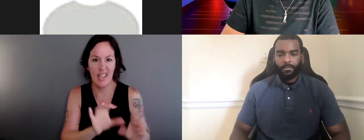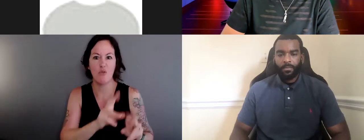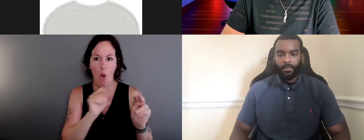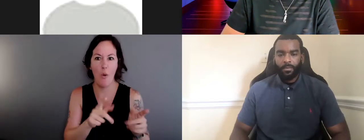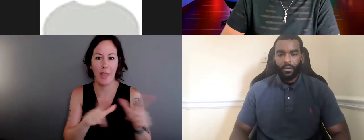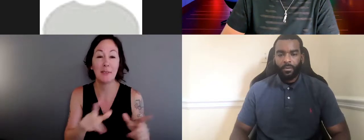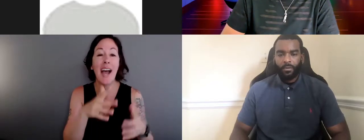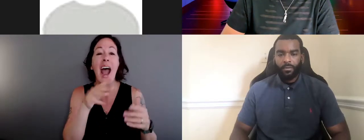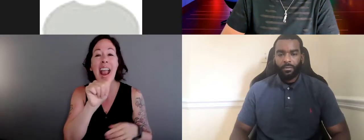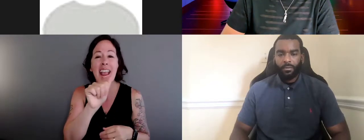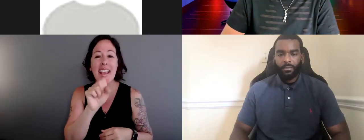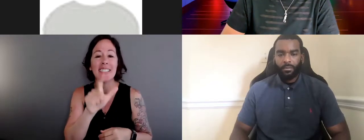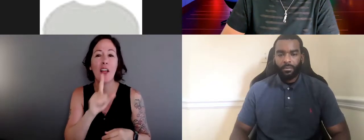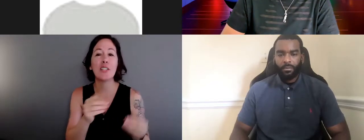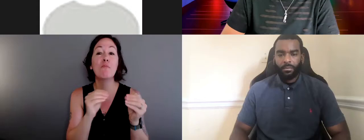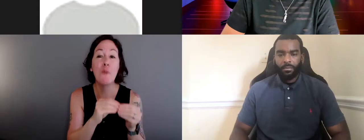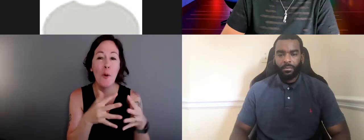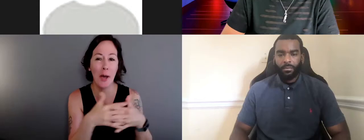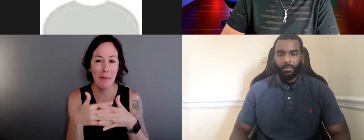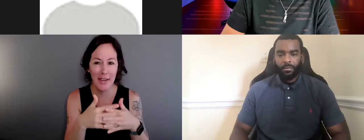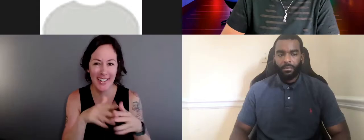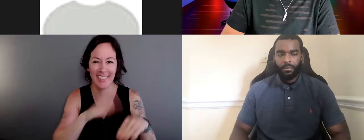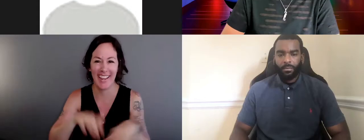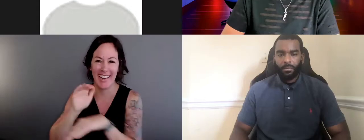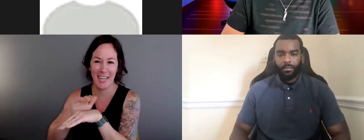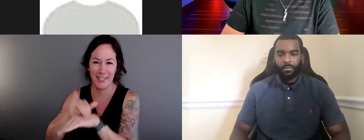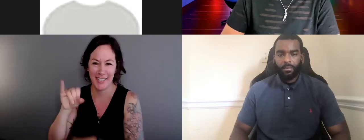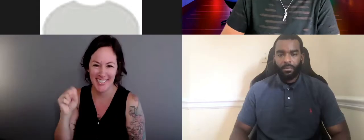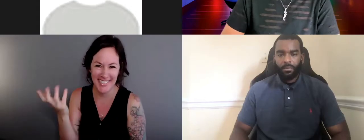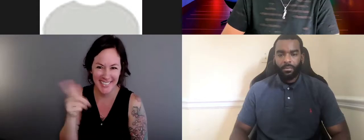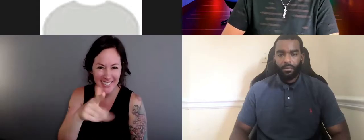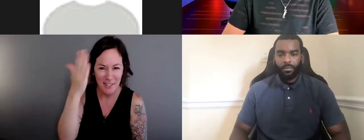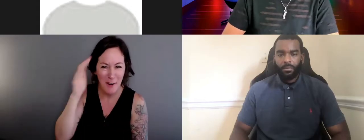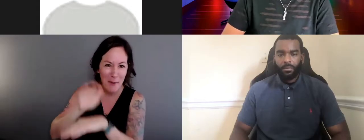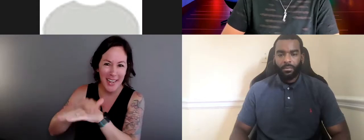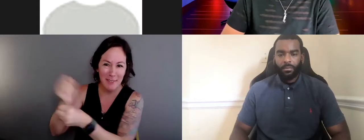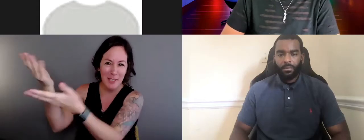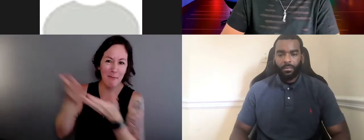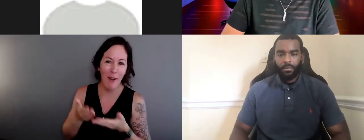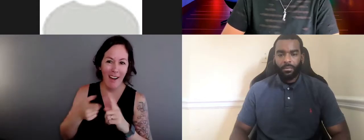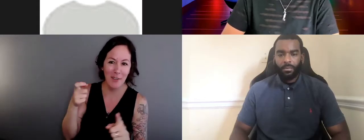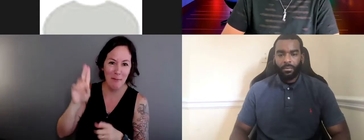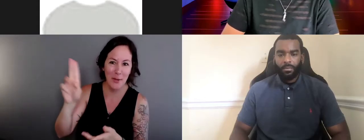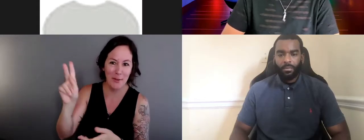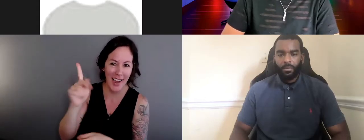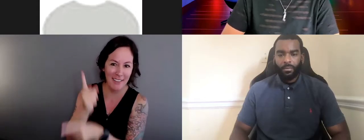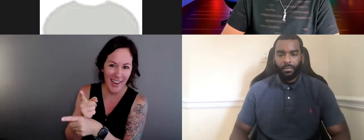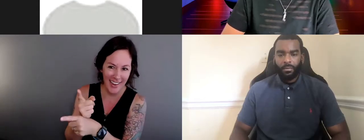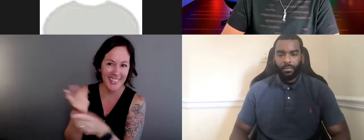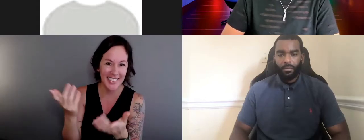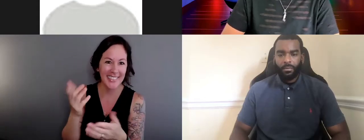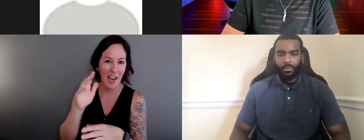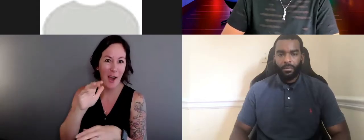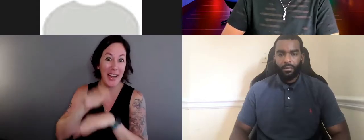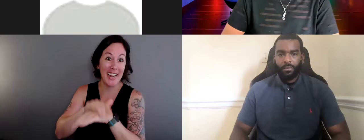representation of spoken English at all. It is its own language. And it's actually more American than English, because as